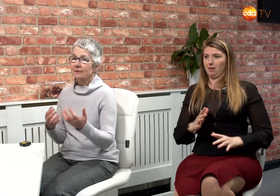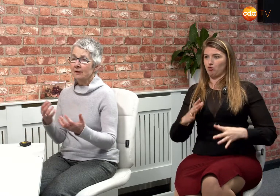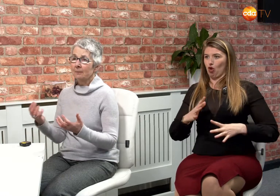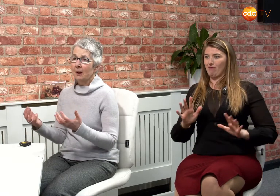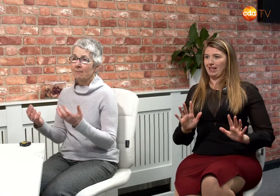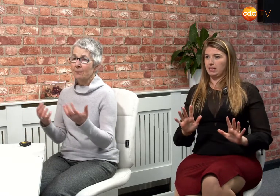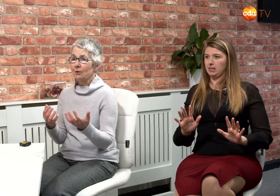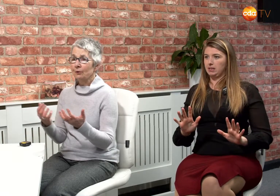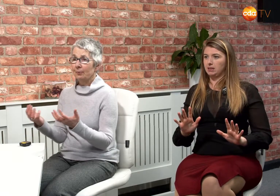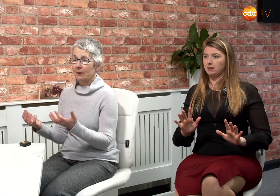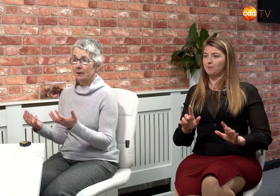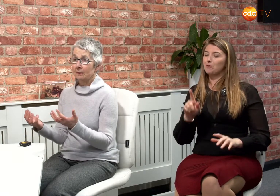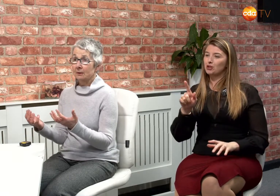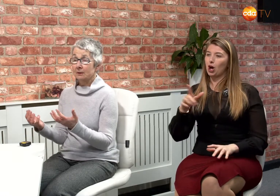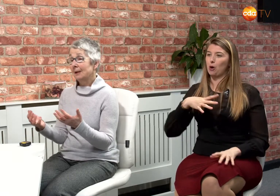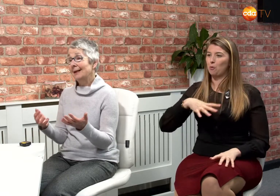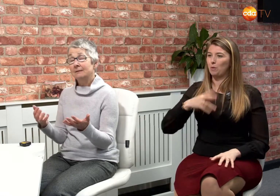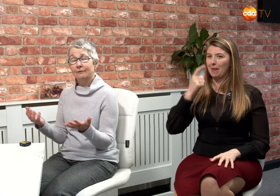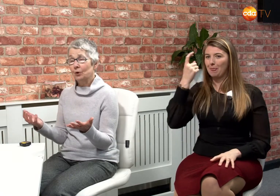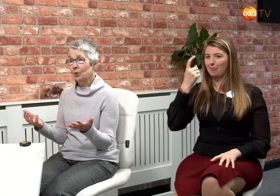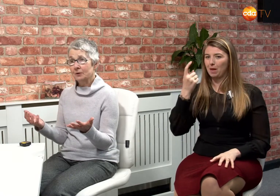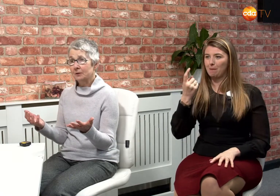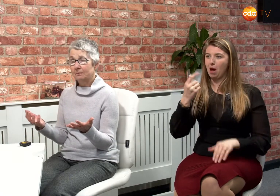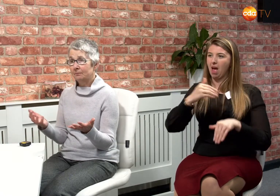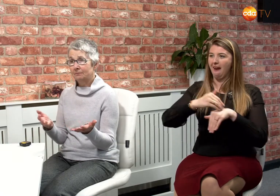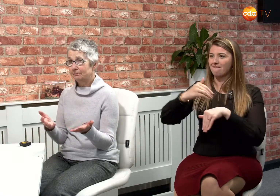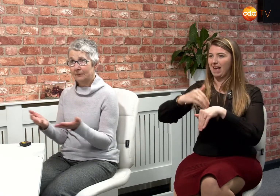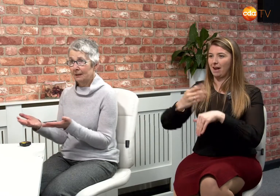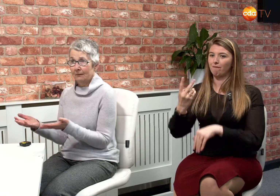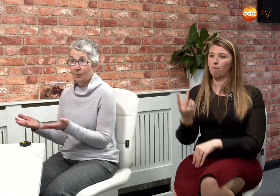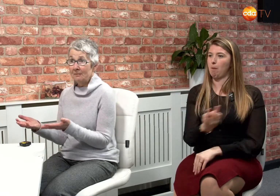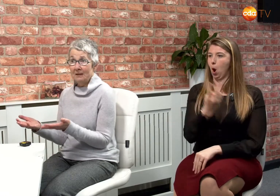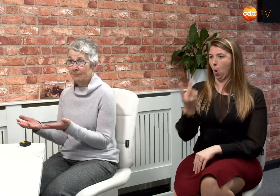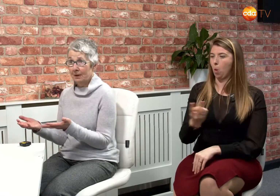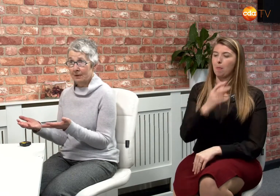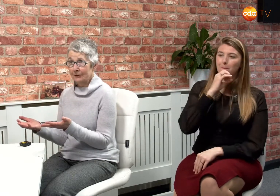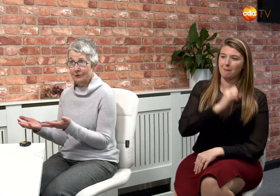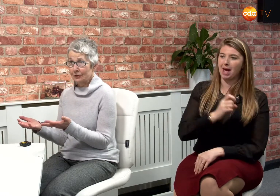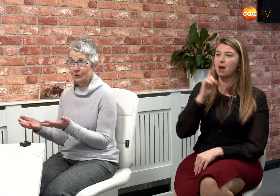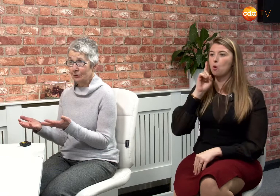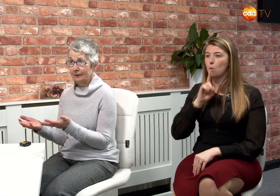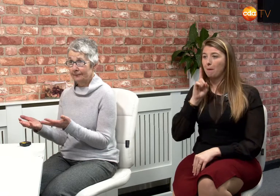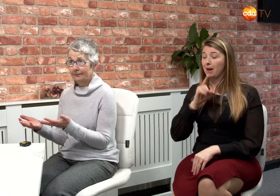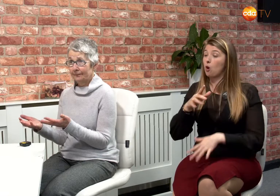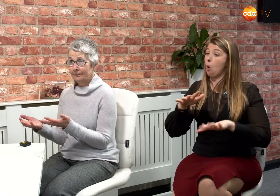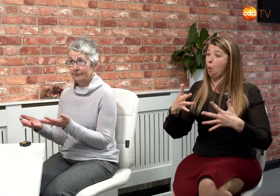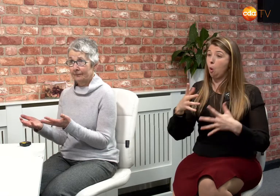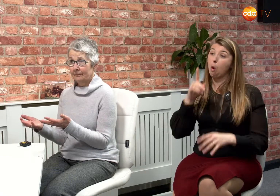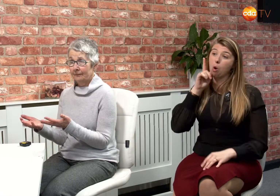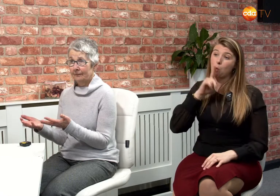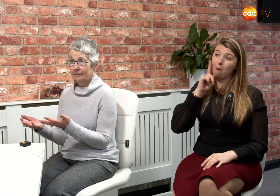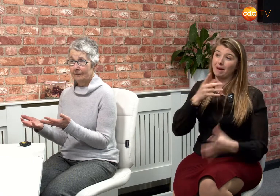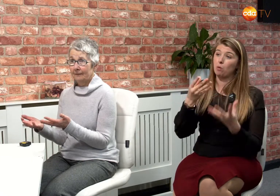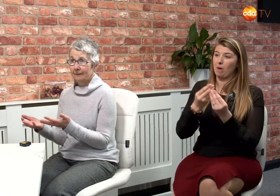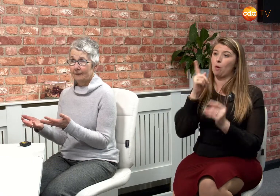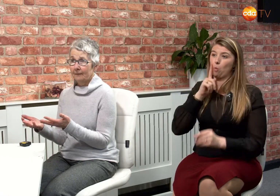we need to think about both partners, and of course women partners too.